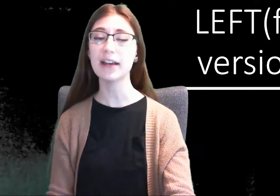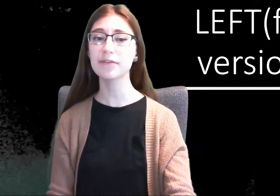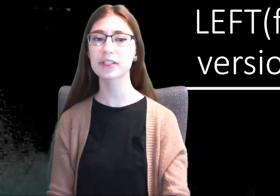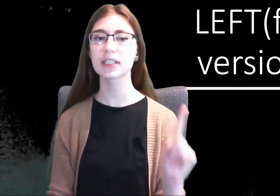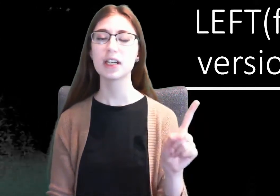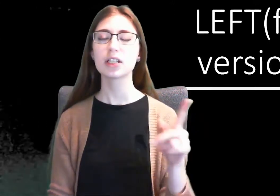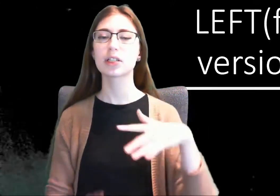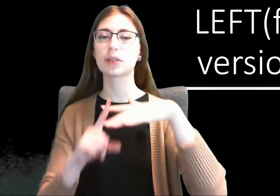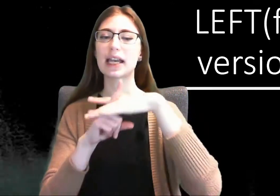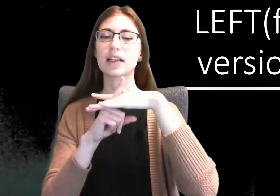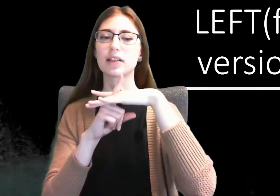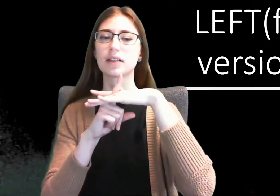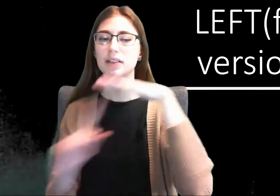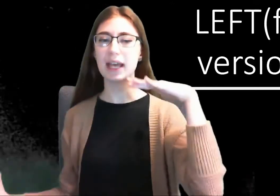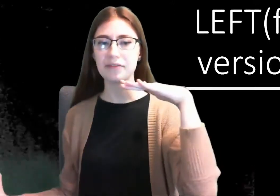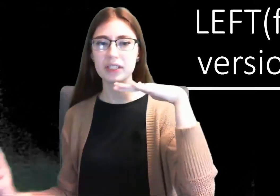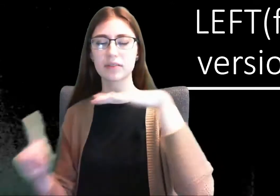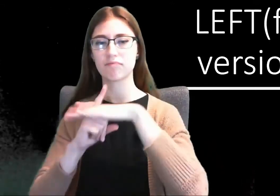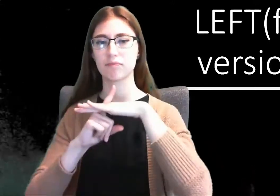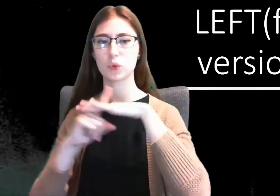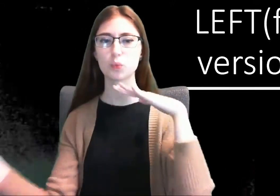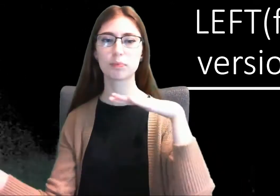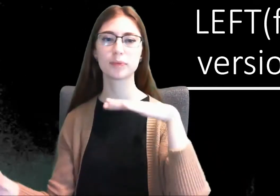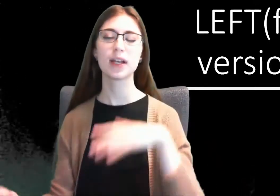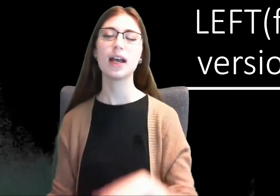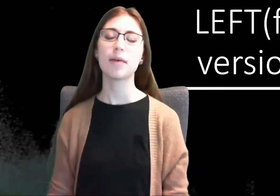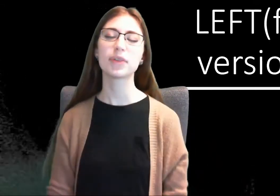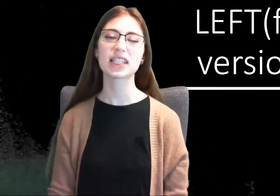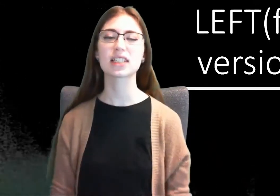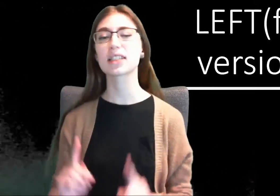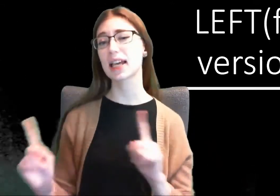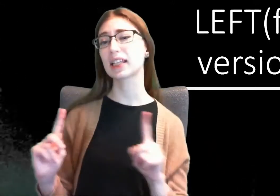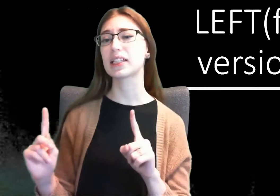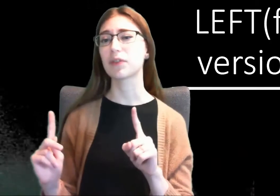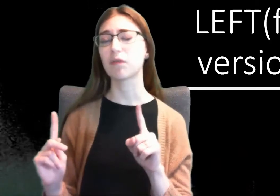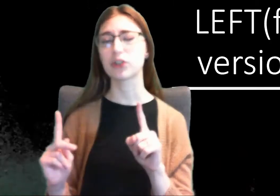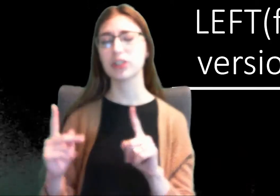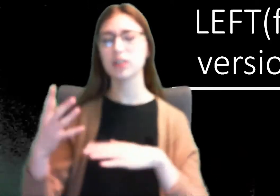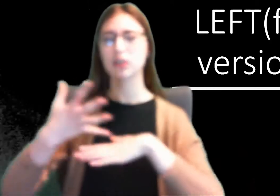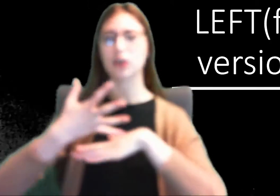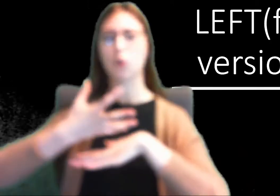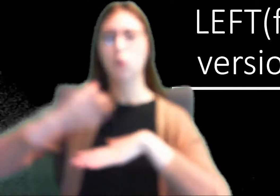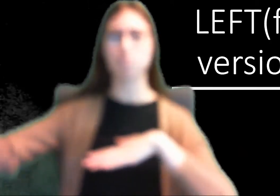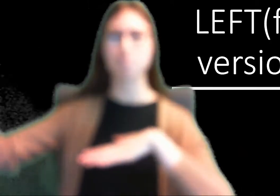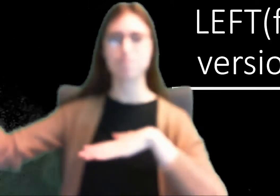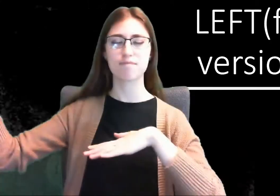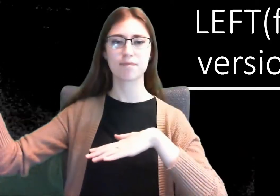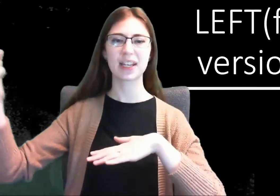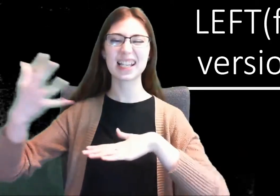Left, so like left, zoop, but this is a slightly different version. You go, it's kind of